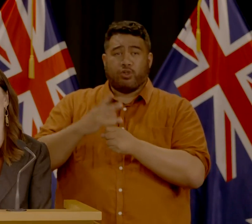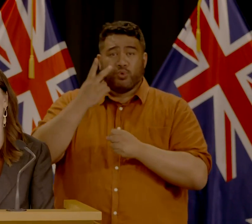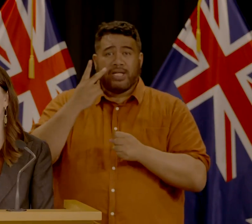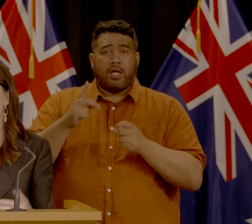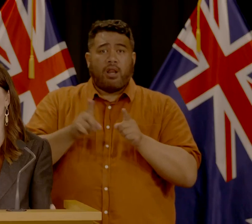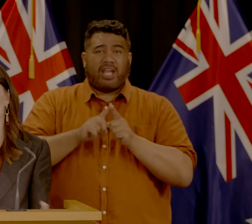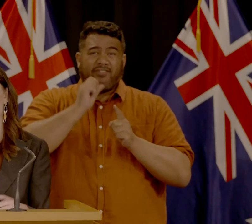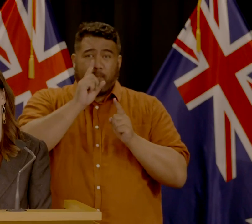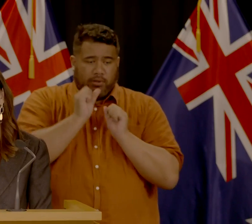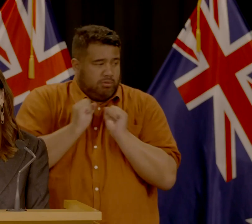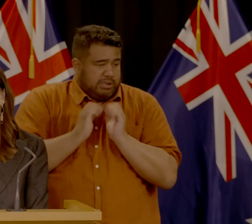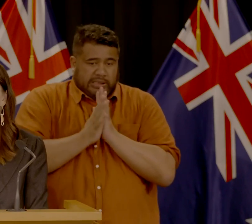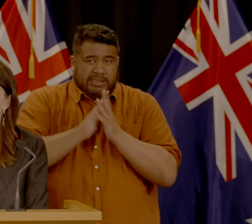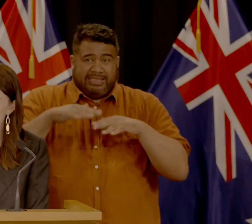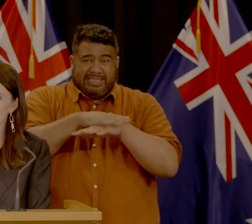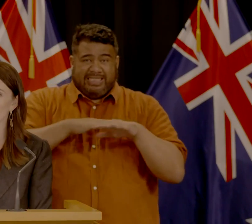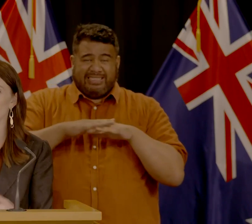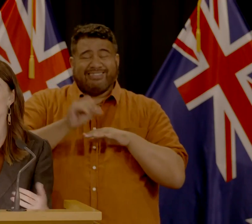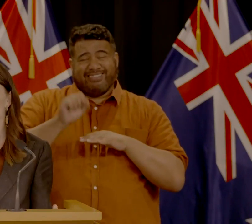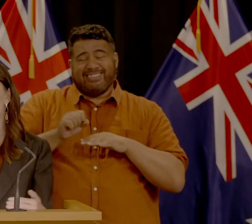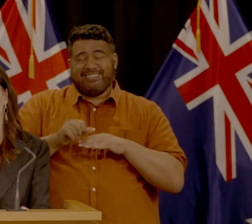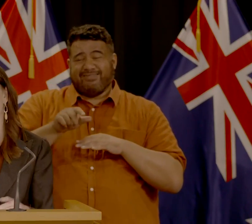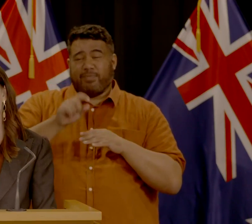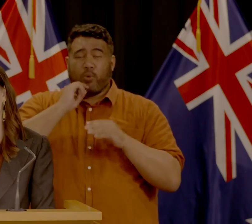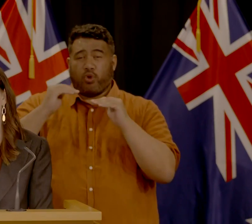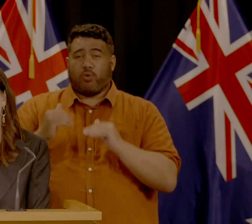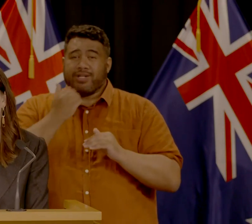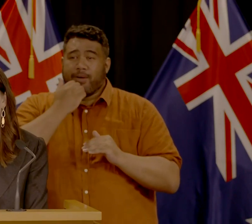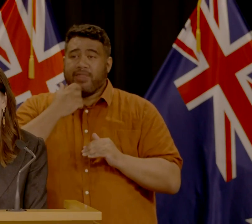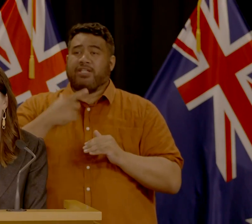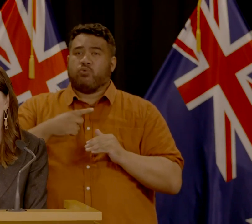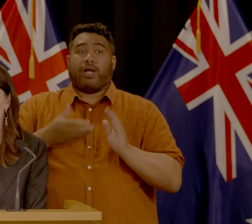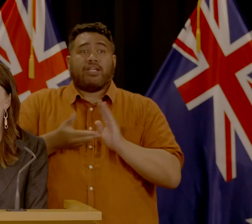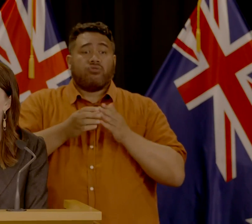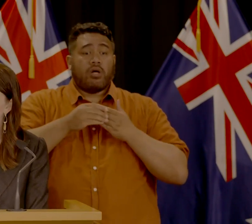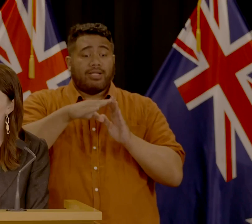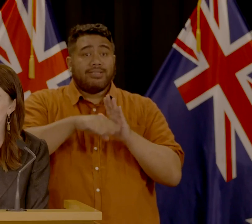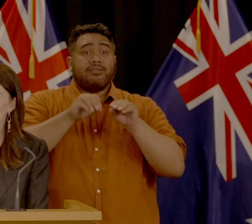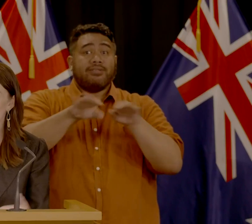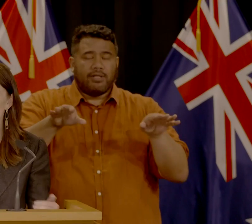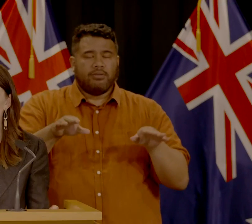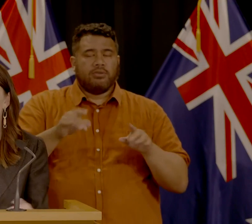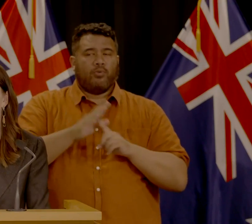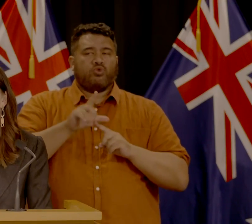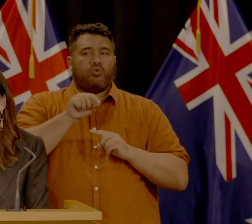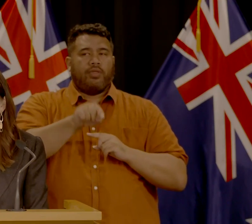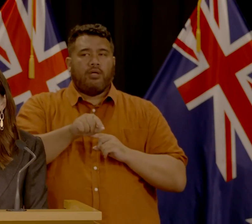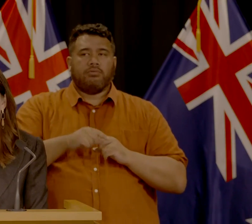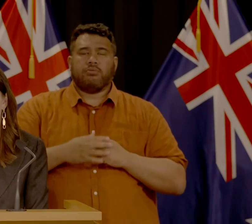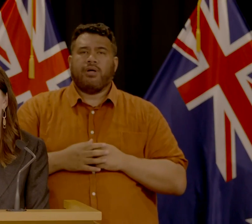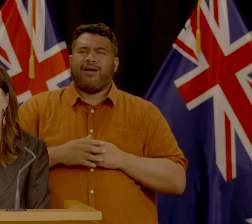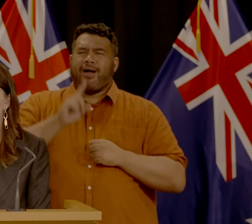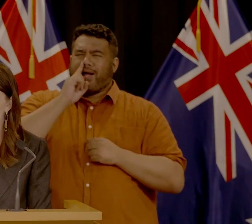close proximity and it's a large number of people. That's why it's really important we get that extra guidance out there. Again, I'm not going to run through